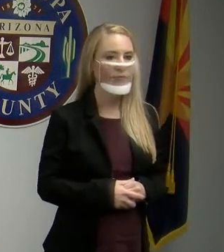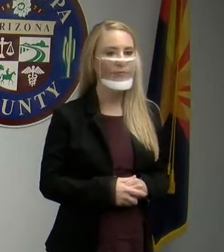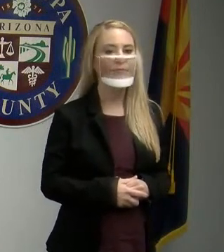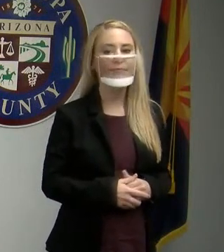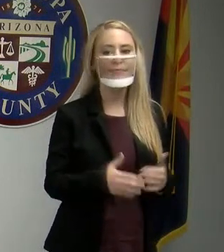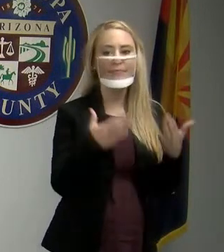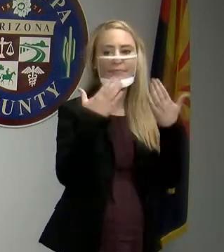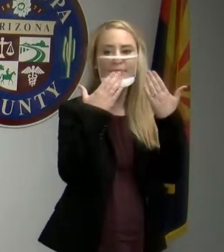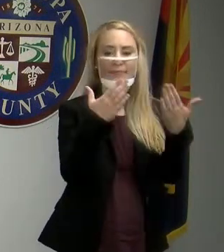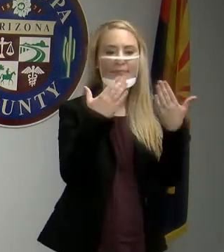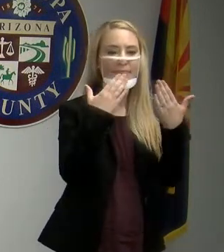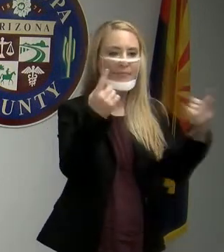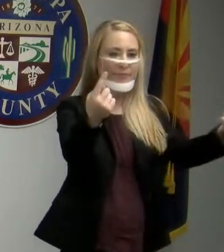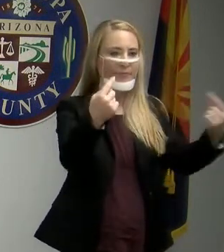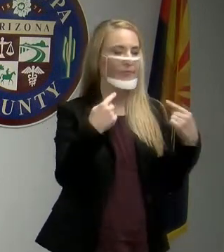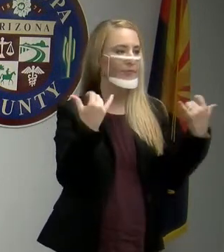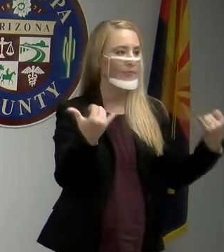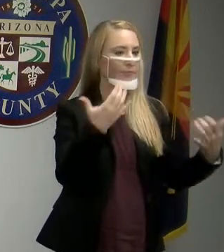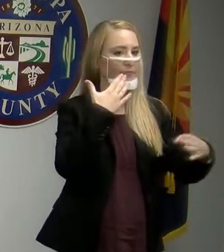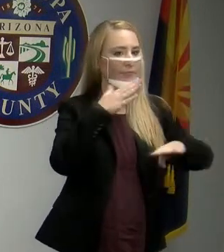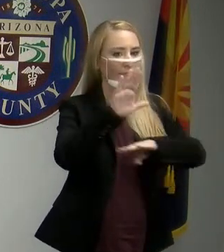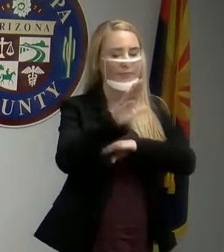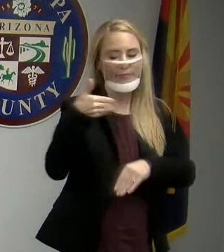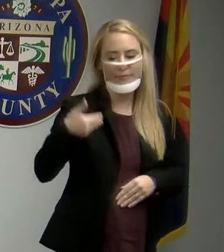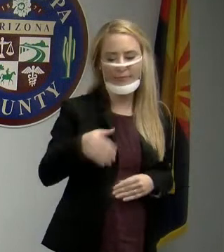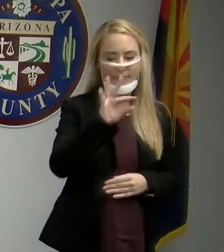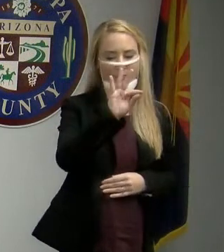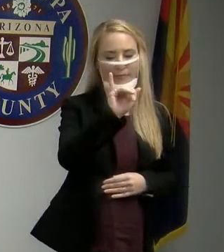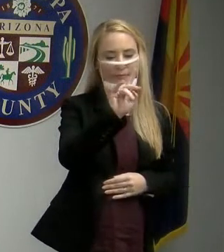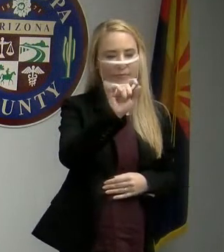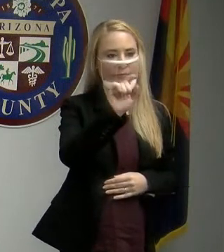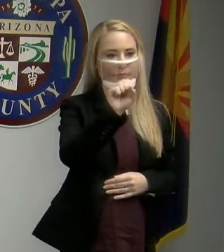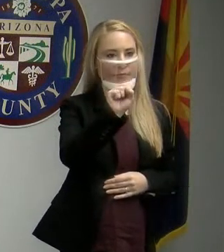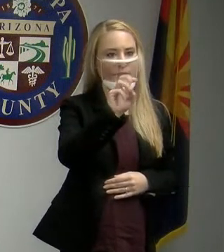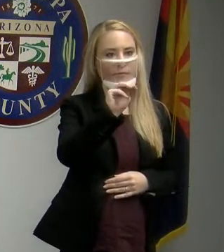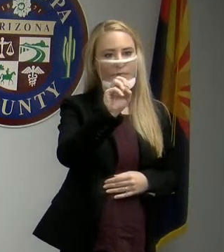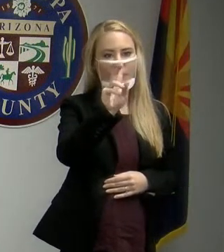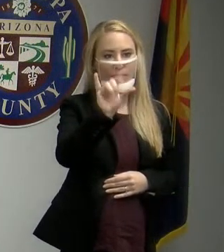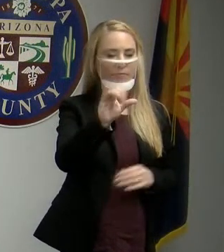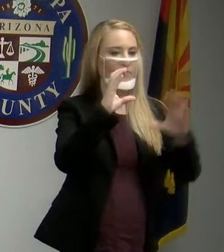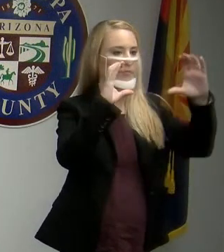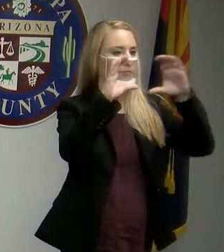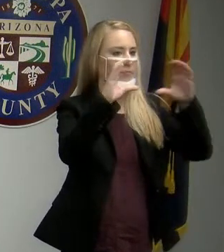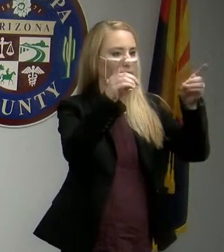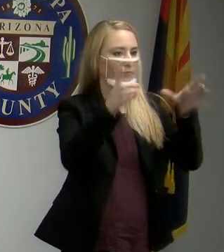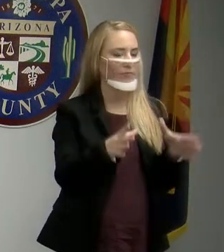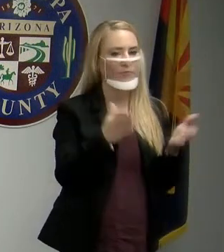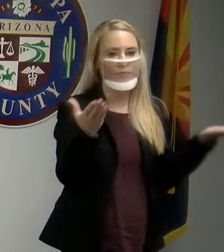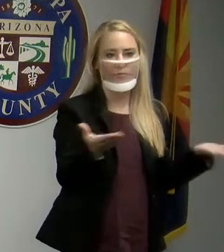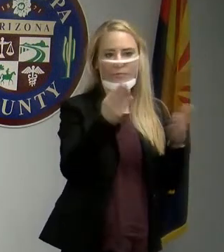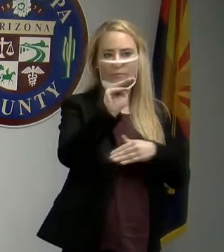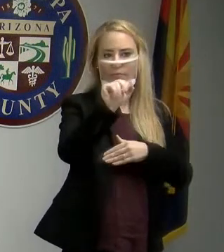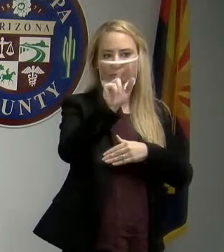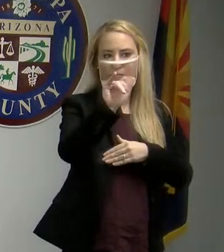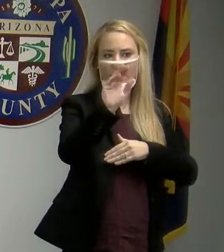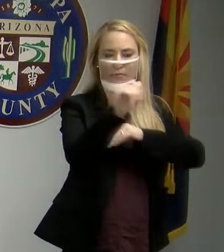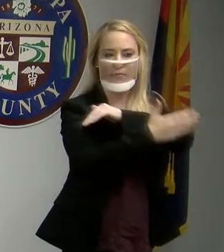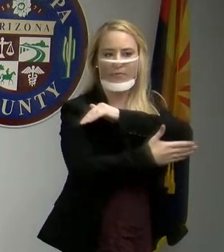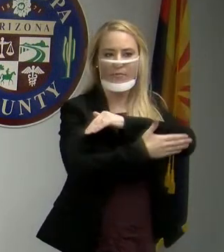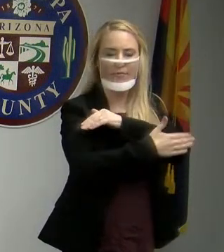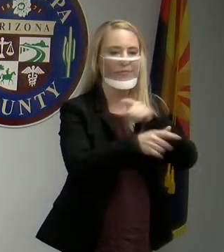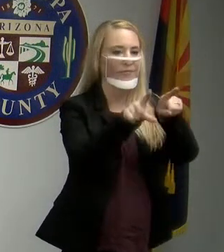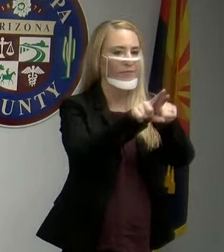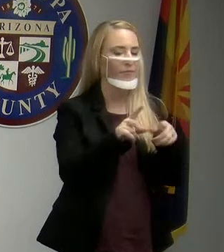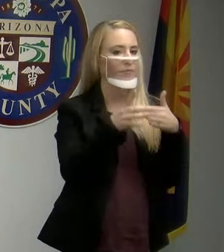So thank you everybody for being with us today. Good afternoon. My name's Fields Mosley. I'm the Communications Director here at Maricopa County. I'm also the lead PIO in